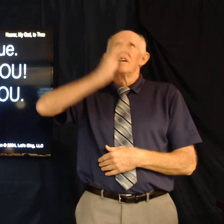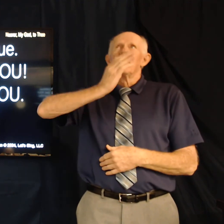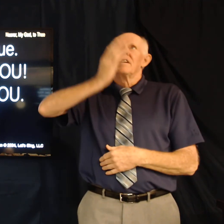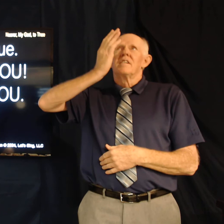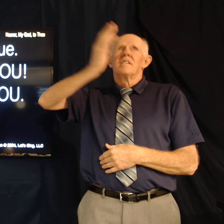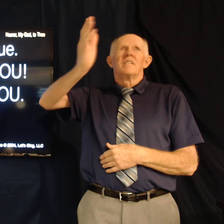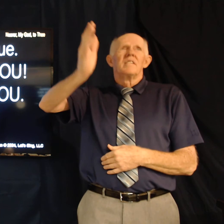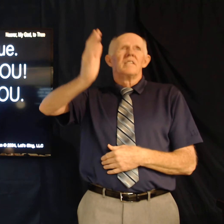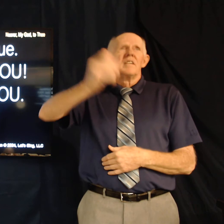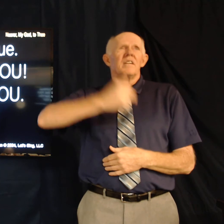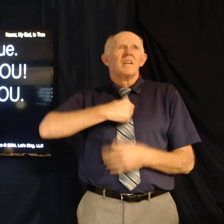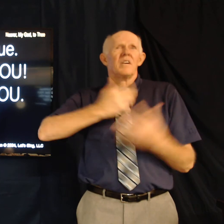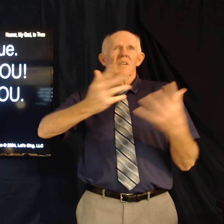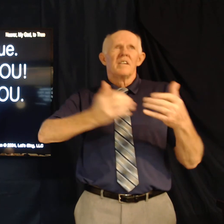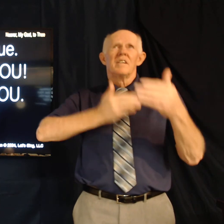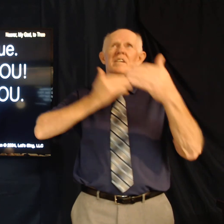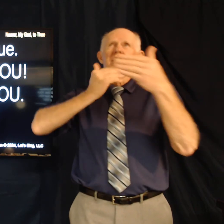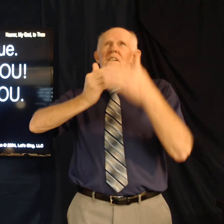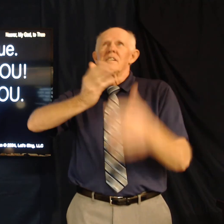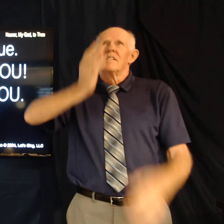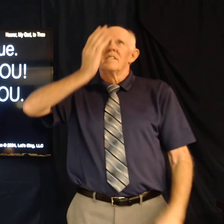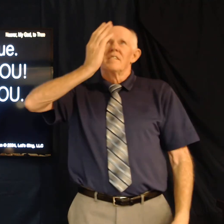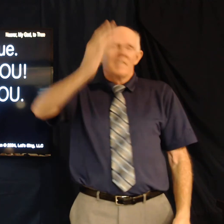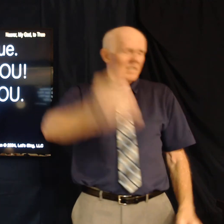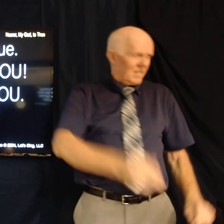God to you. I want near you.